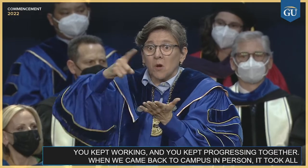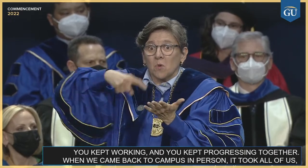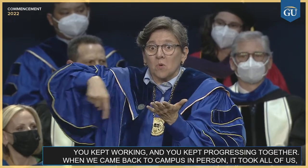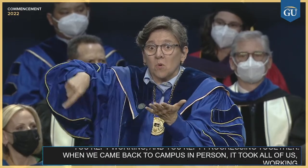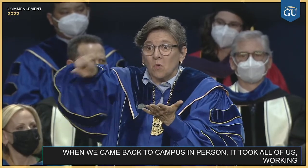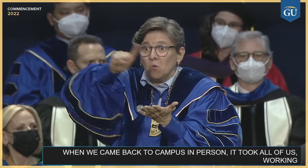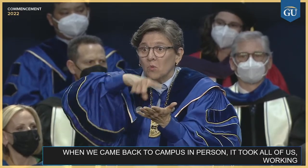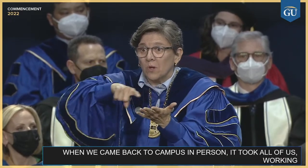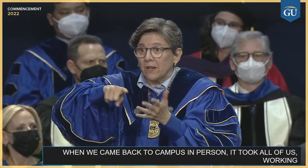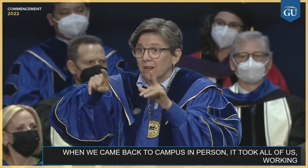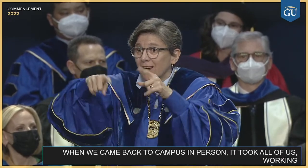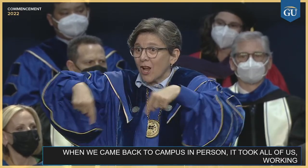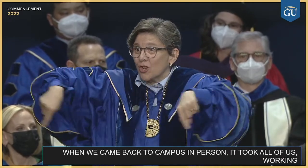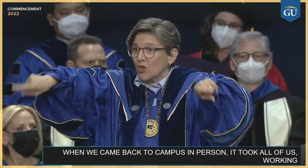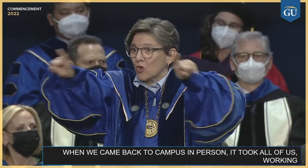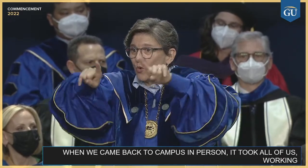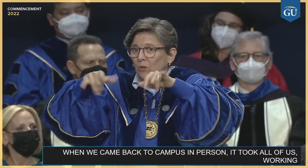place regarding our safety protocols.